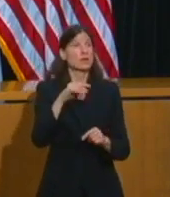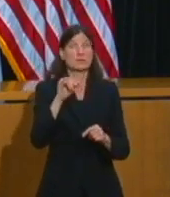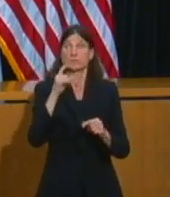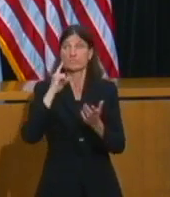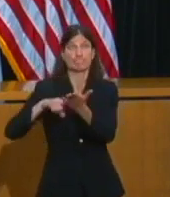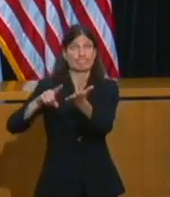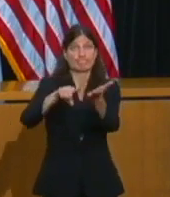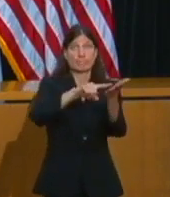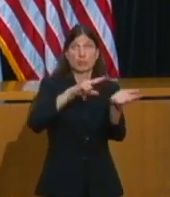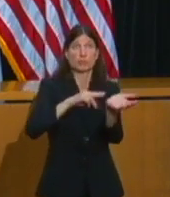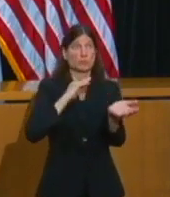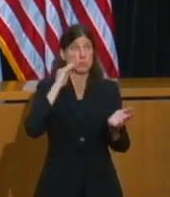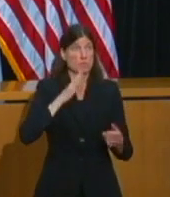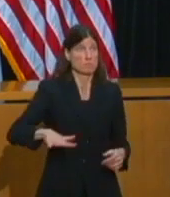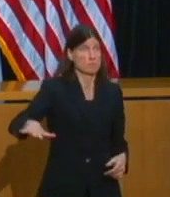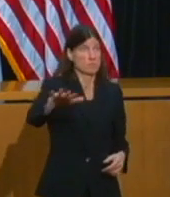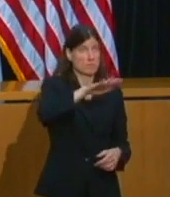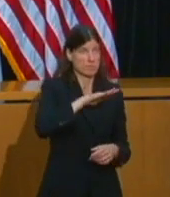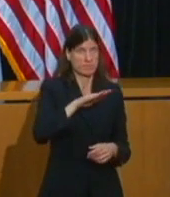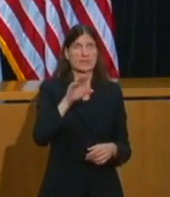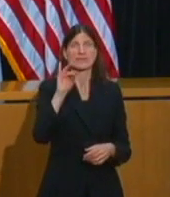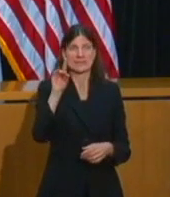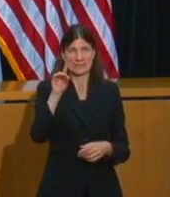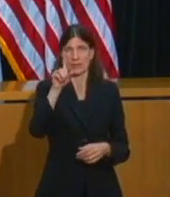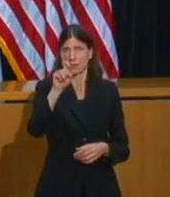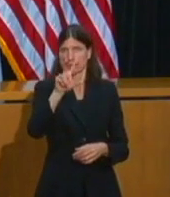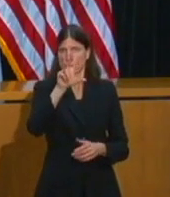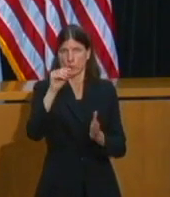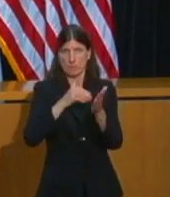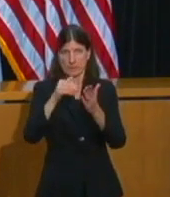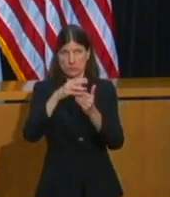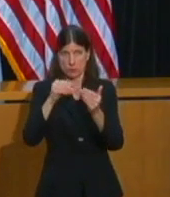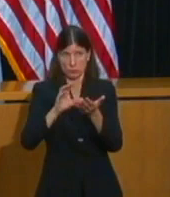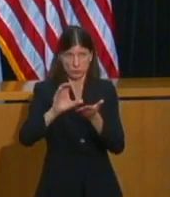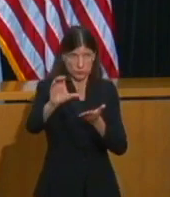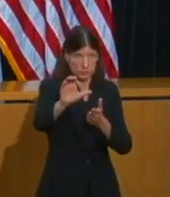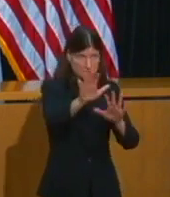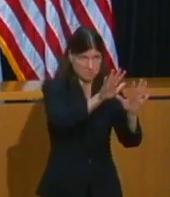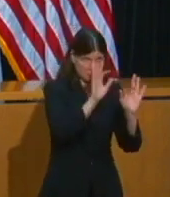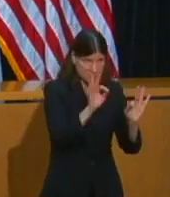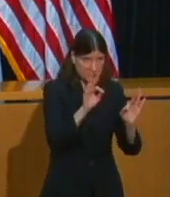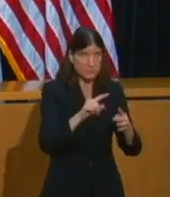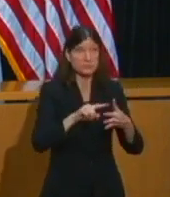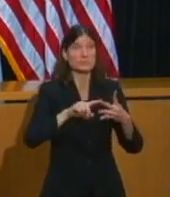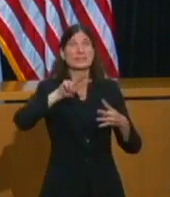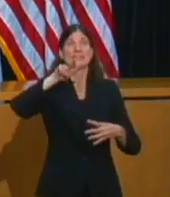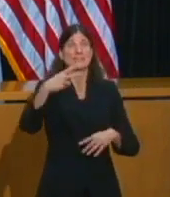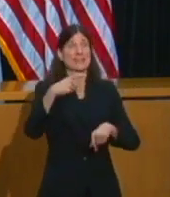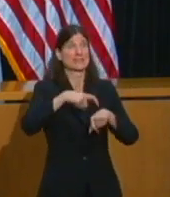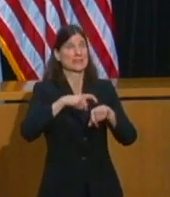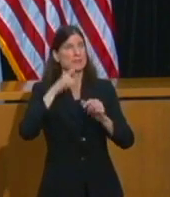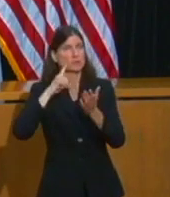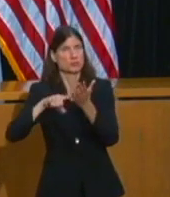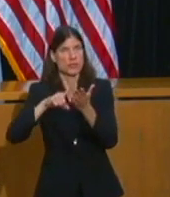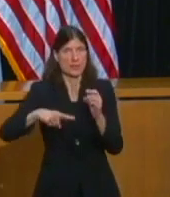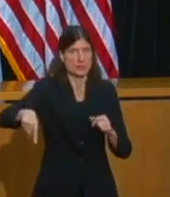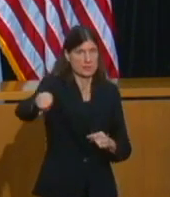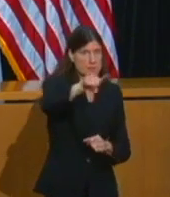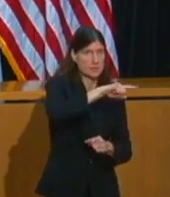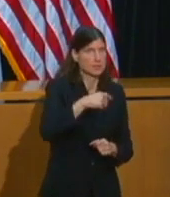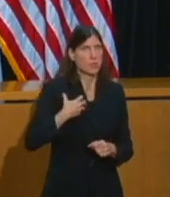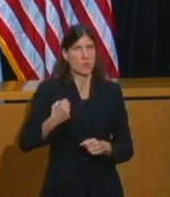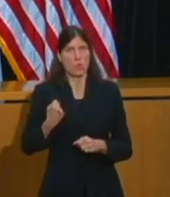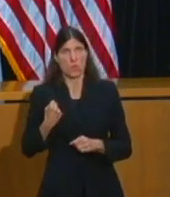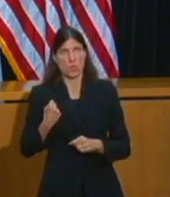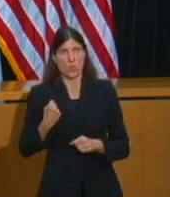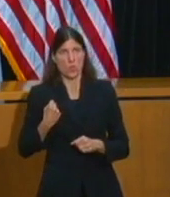subsequent audits, so there's 3 sets of audits after that. So if in the second round audit you're red,